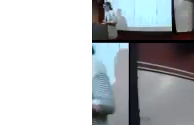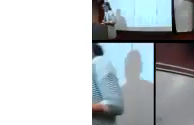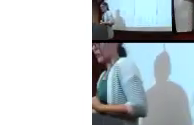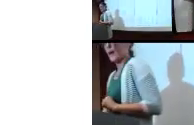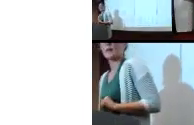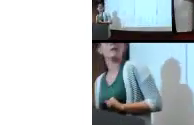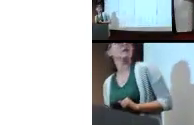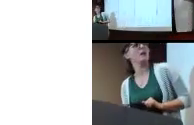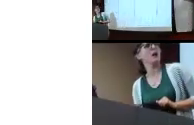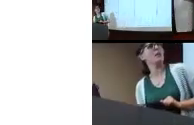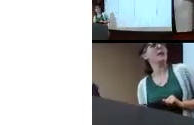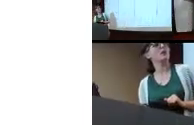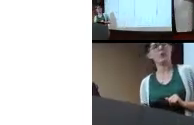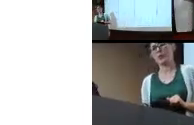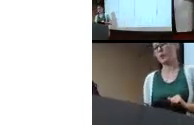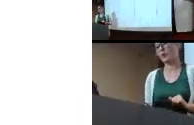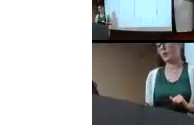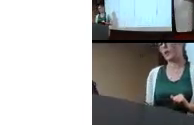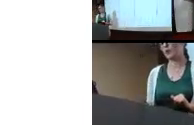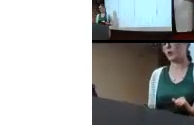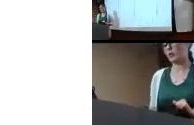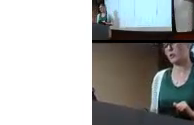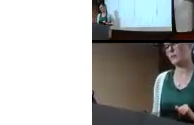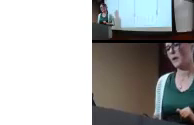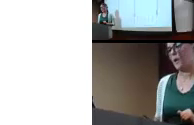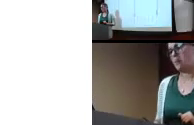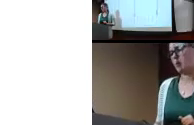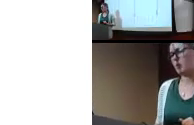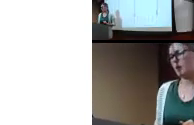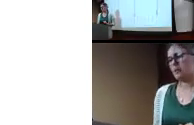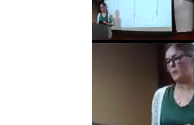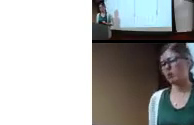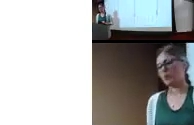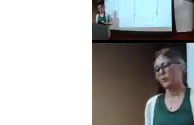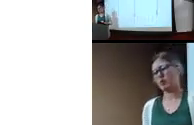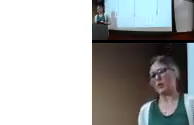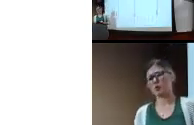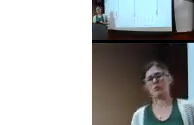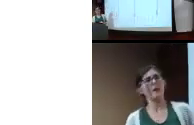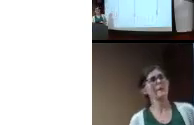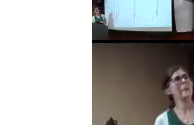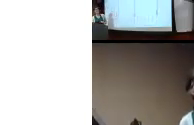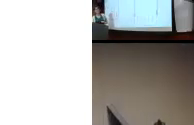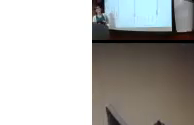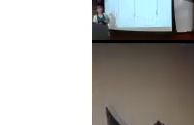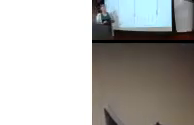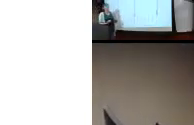So next, we're going to look at the late learners' introductions, because that is the most interesting to look